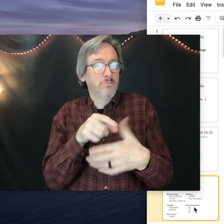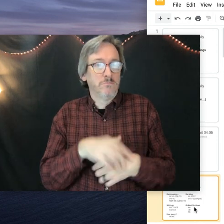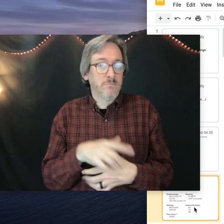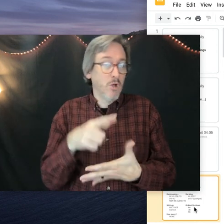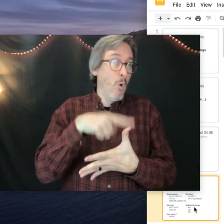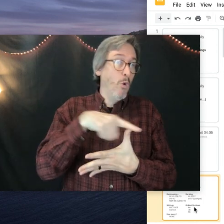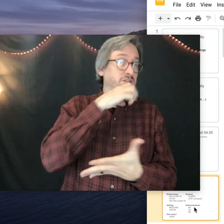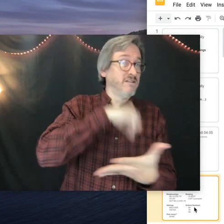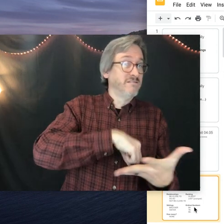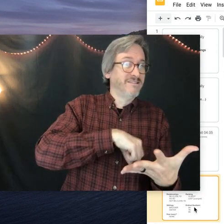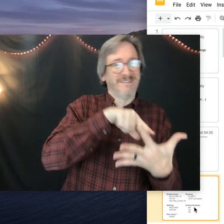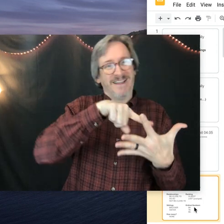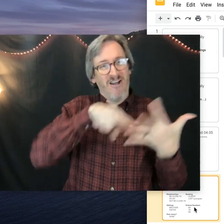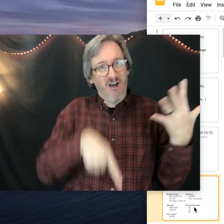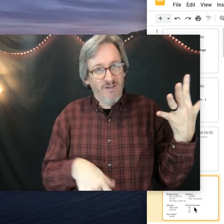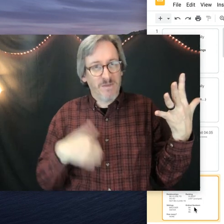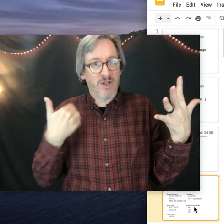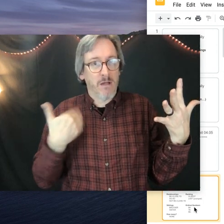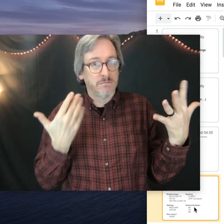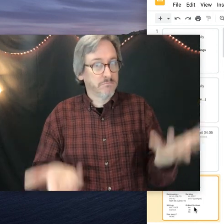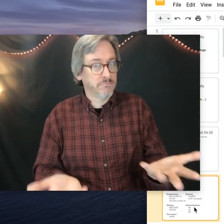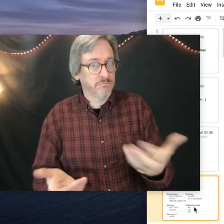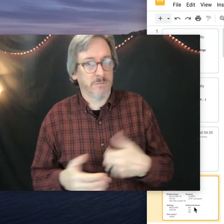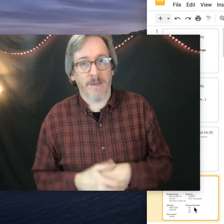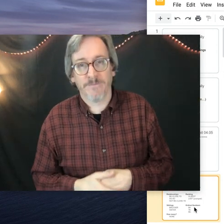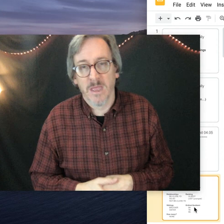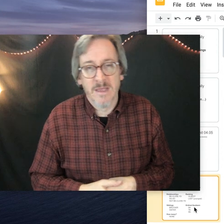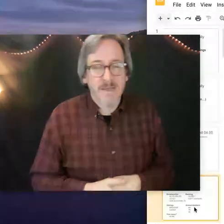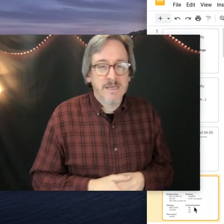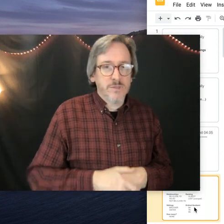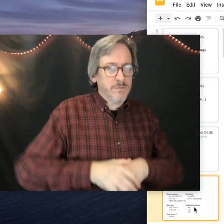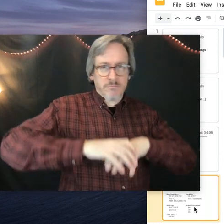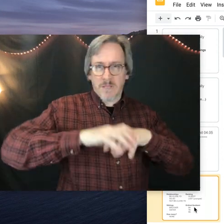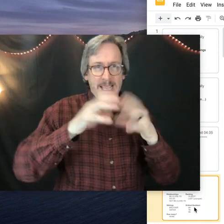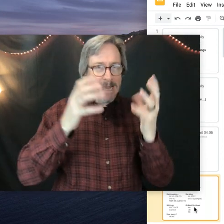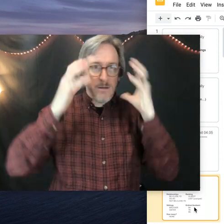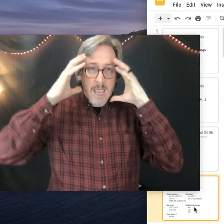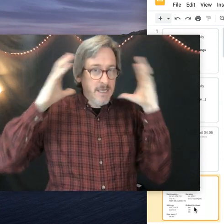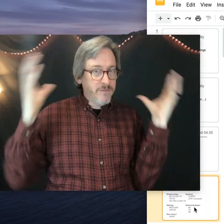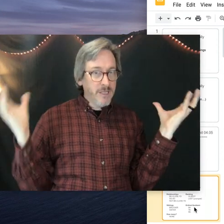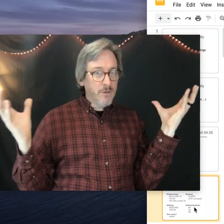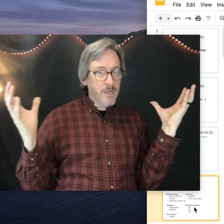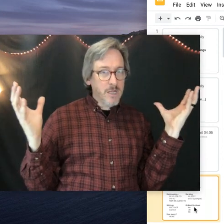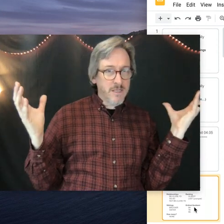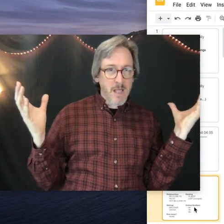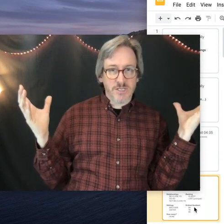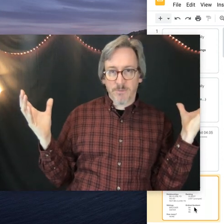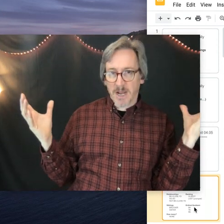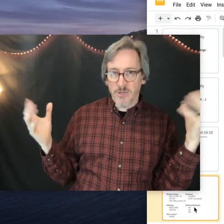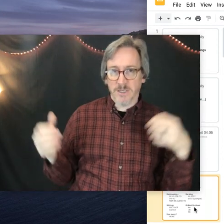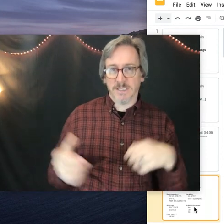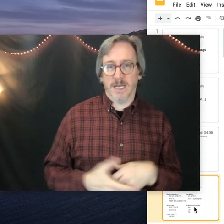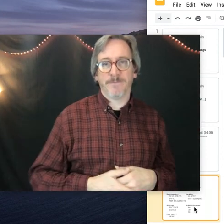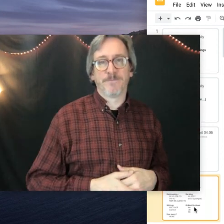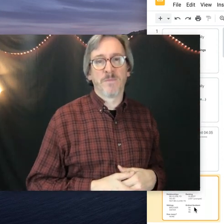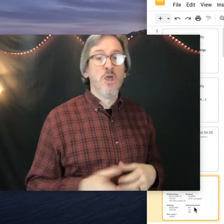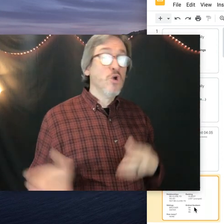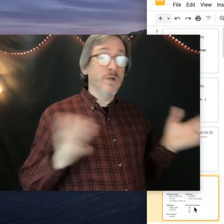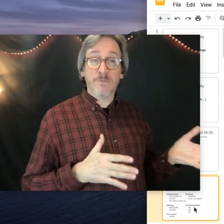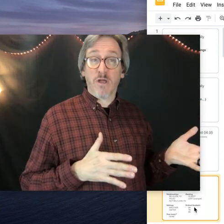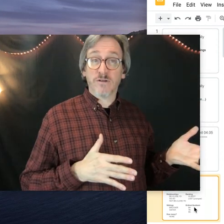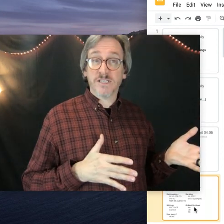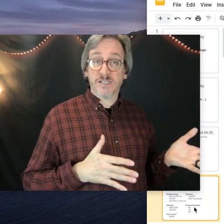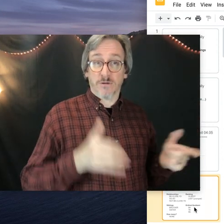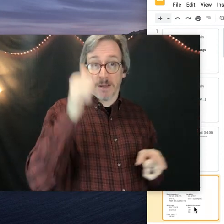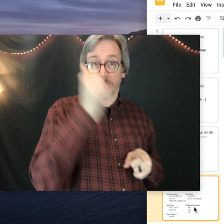So old, all of them are young. Okay. So again, anything comes to your mind, you can sign. We